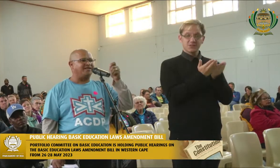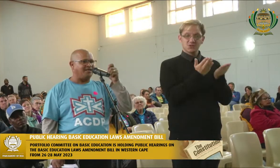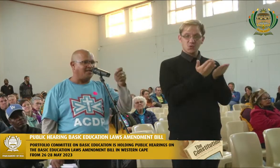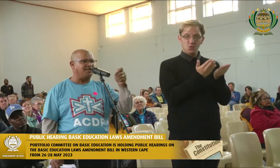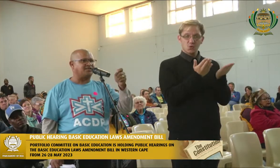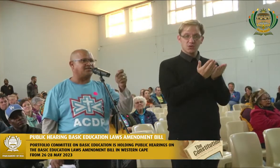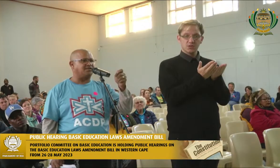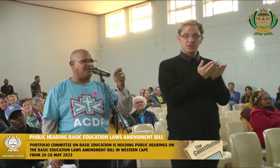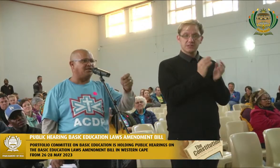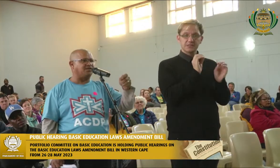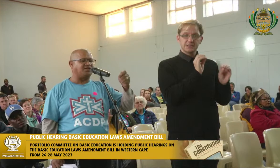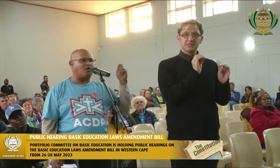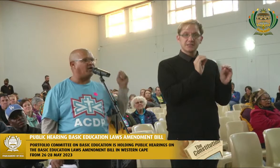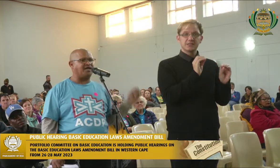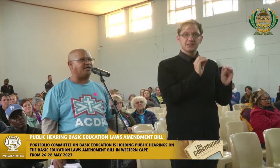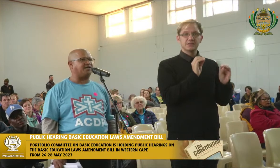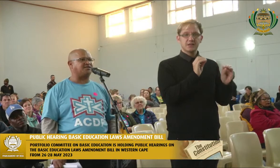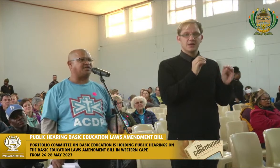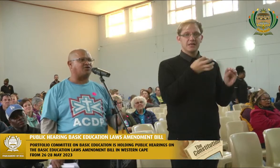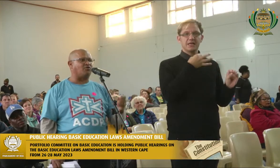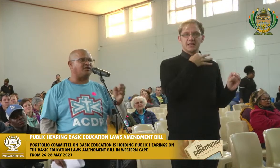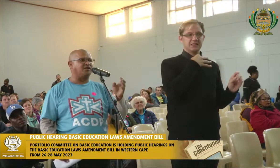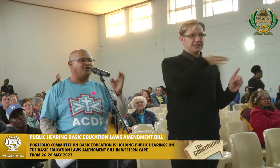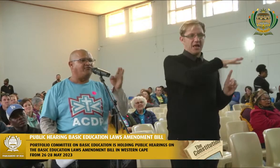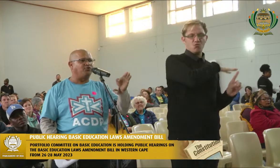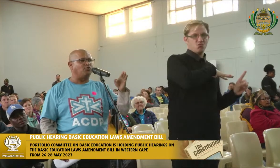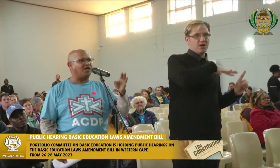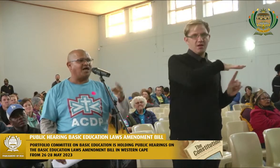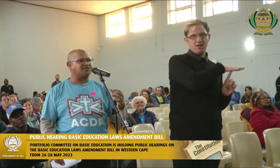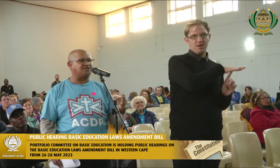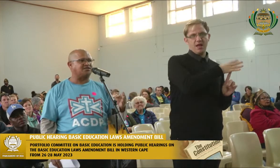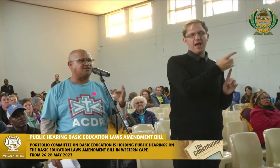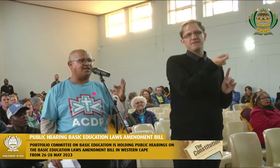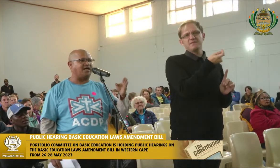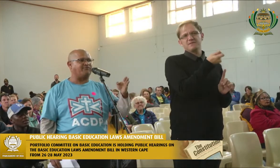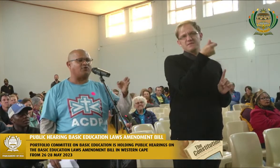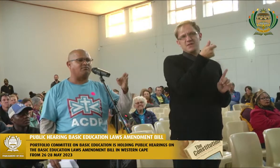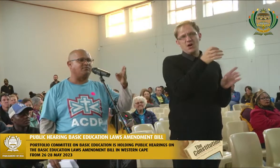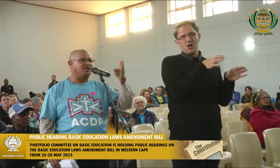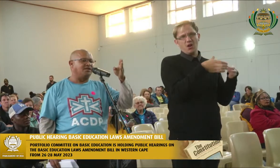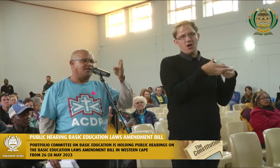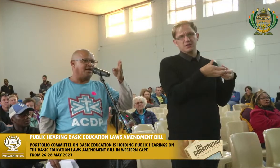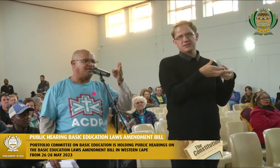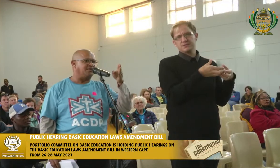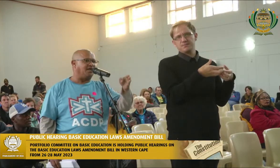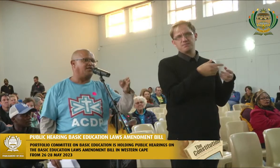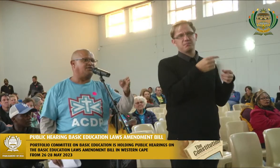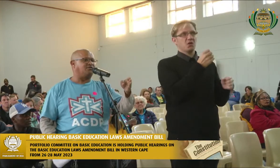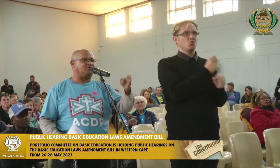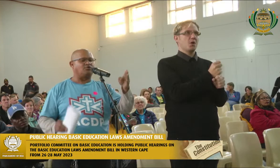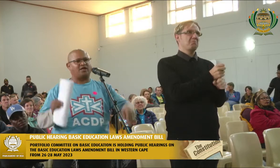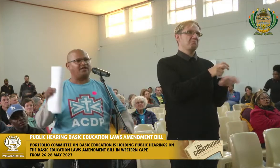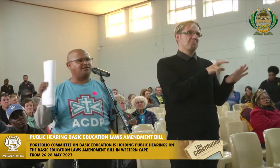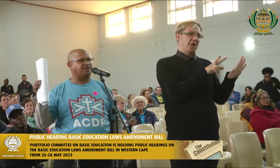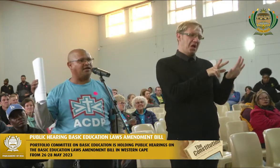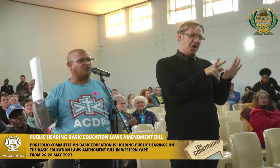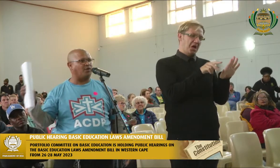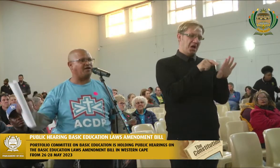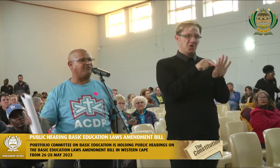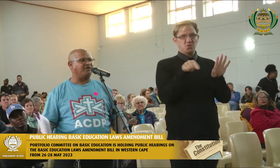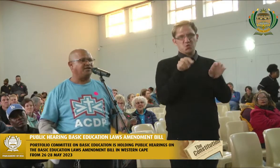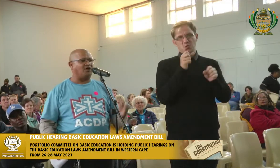who are in English in our areas. There's only few classes, like from grade 8 to